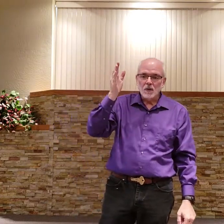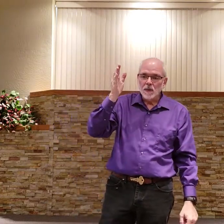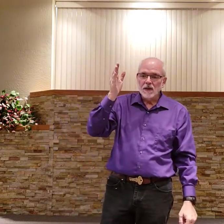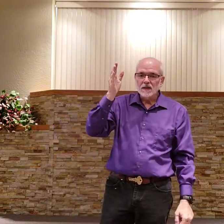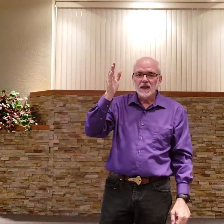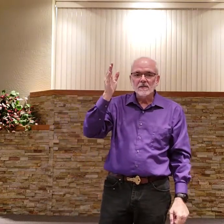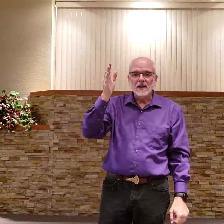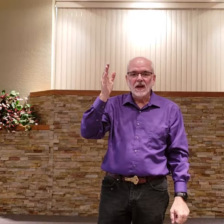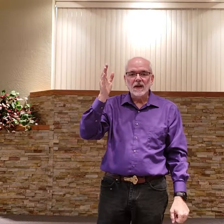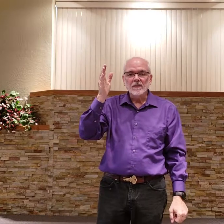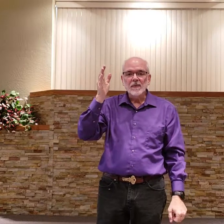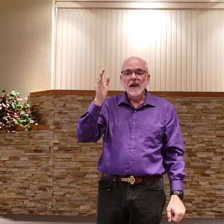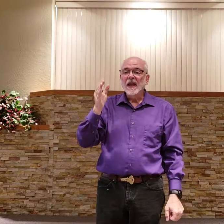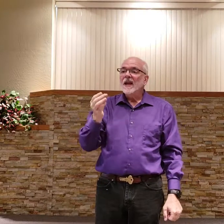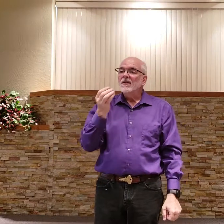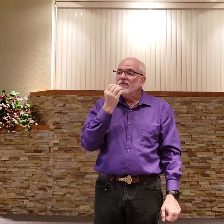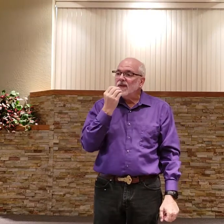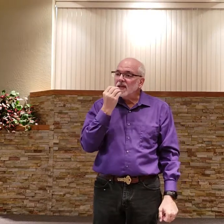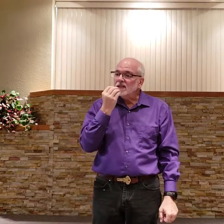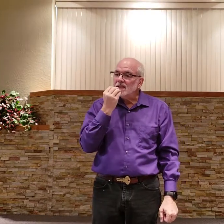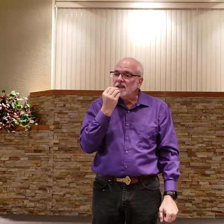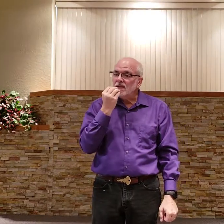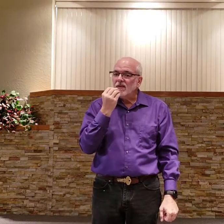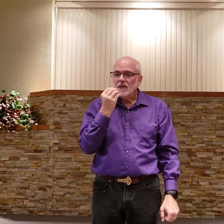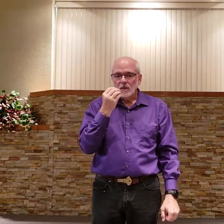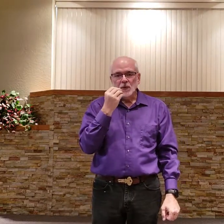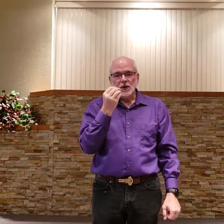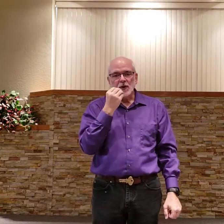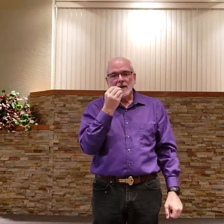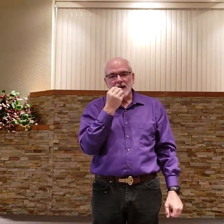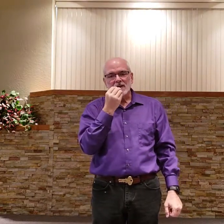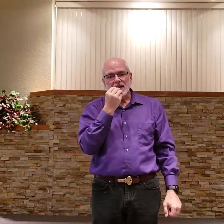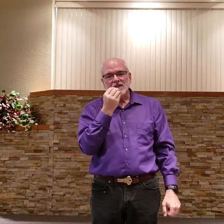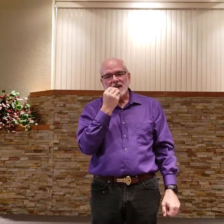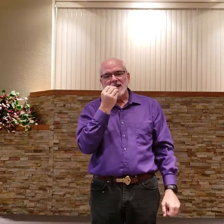will, same sign. Feast, to put in your mouth, to feed